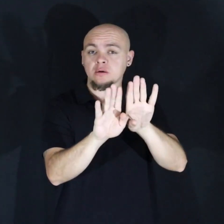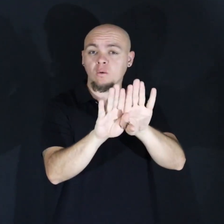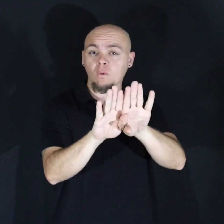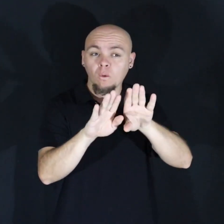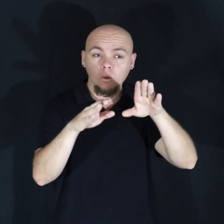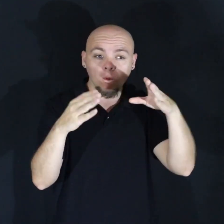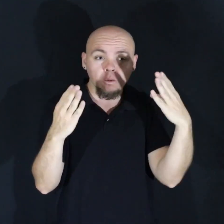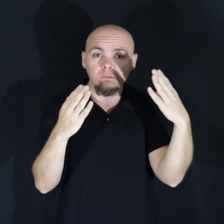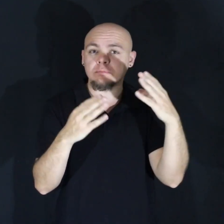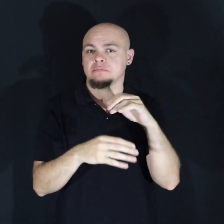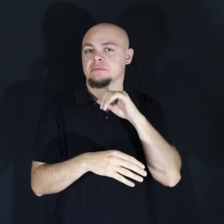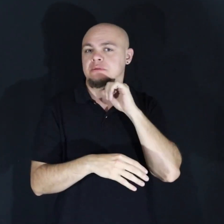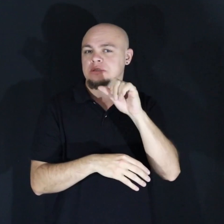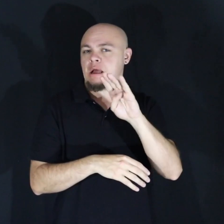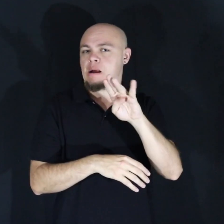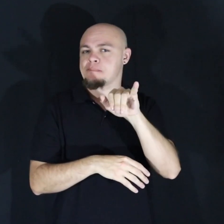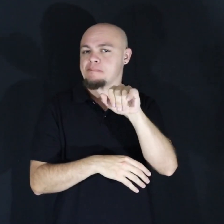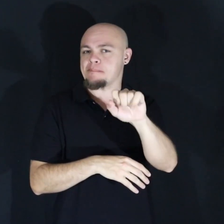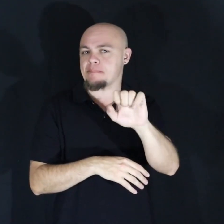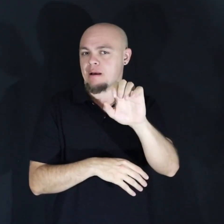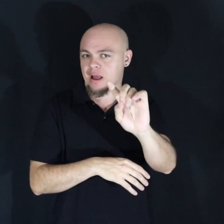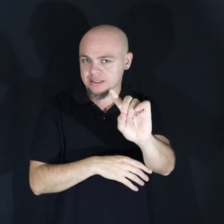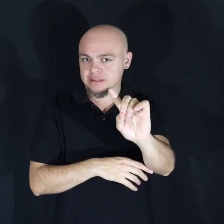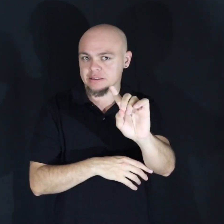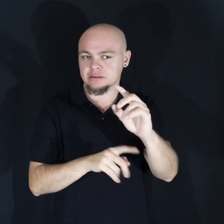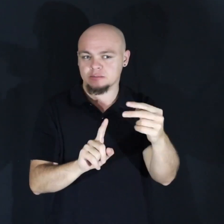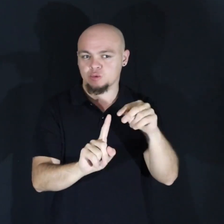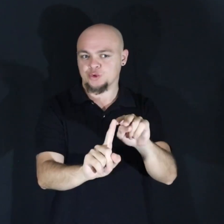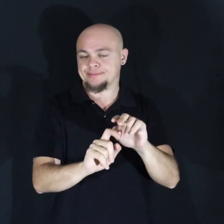open, unbiased view.